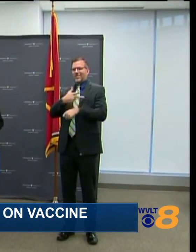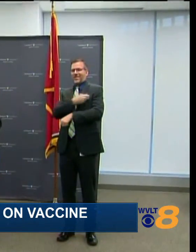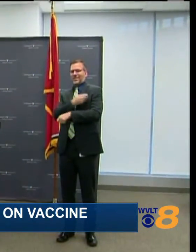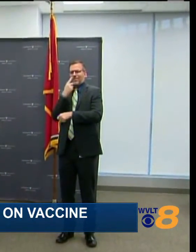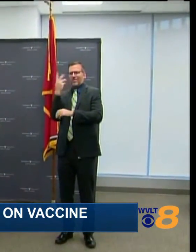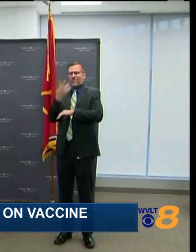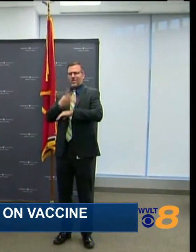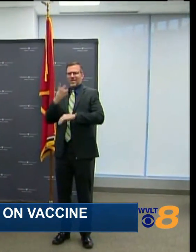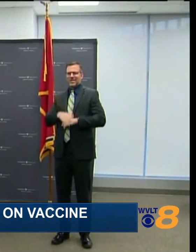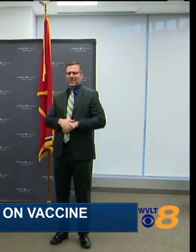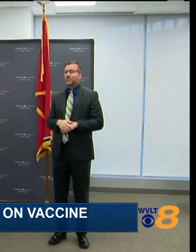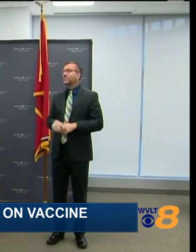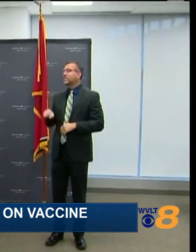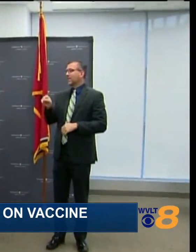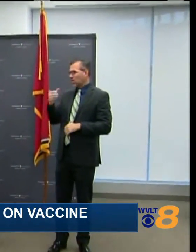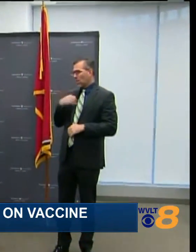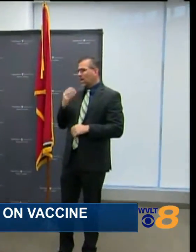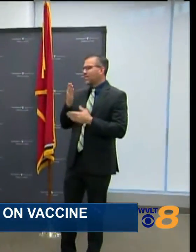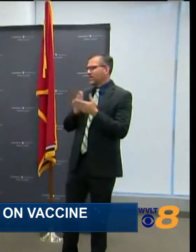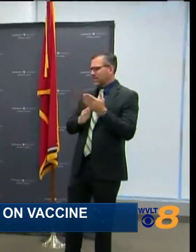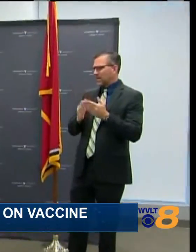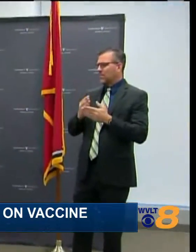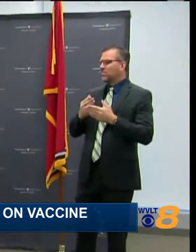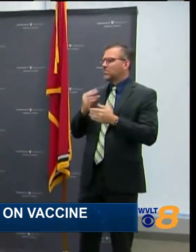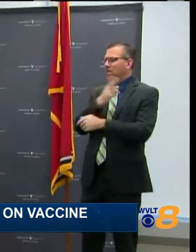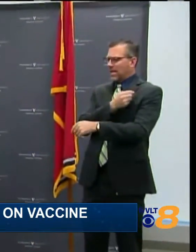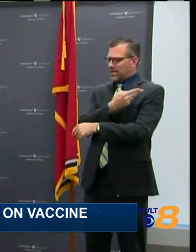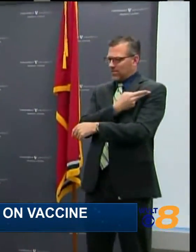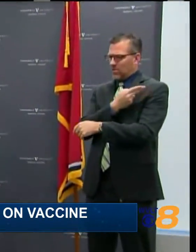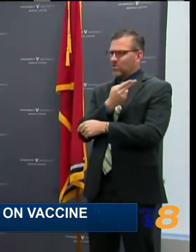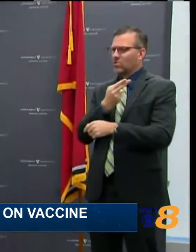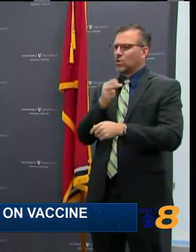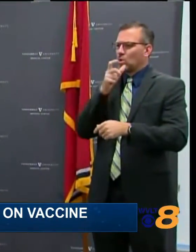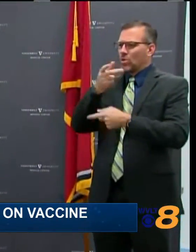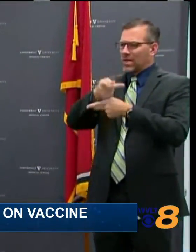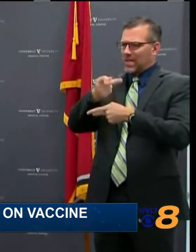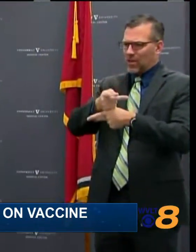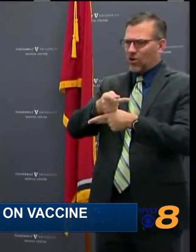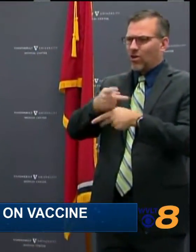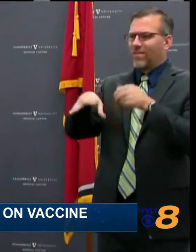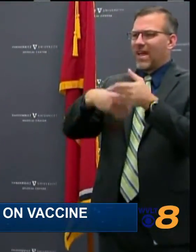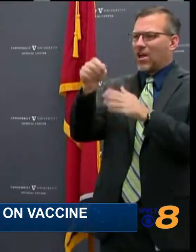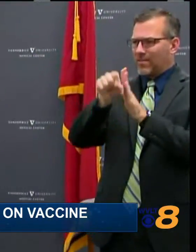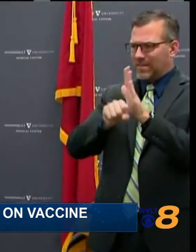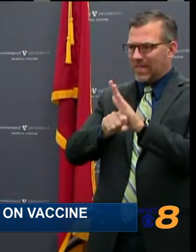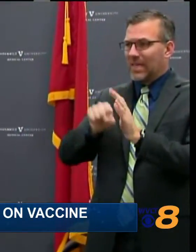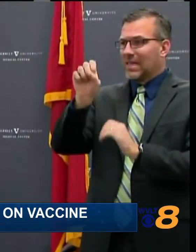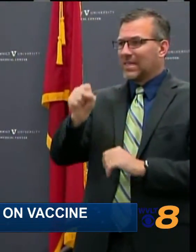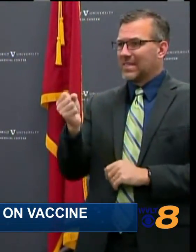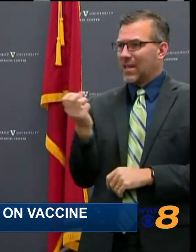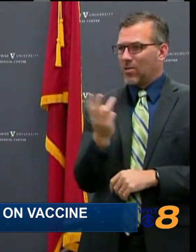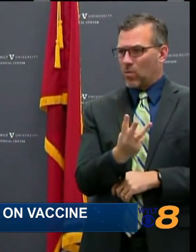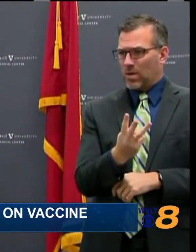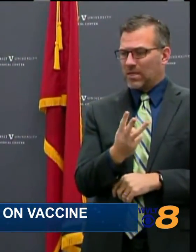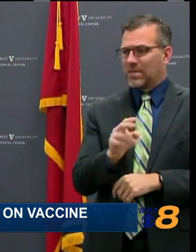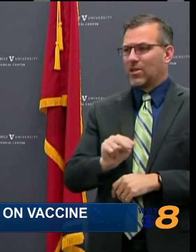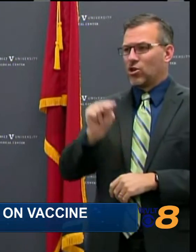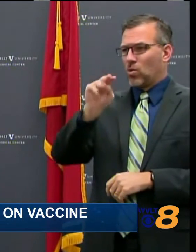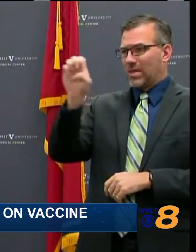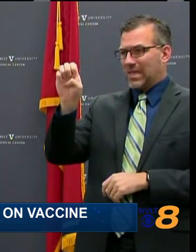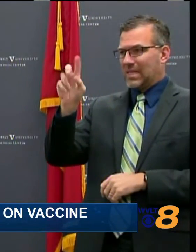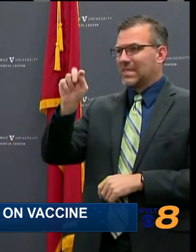do have some health systems in Tennessee that have out-of-state affiliates, both in Southwest and in Northeast Tennessee.